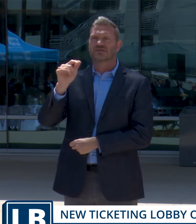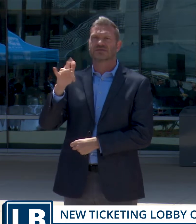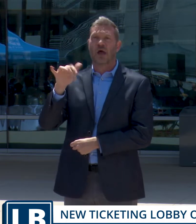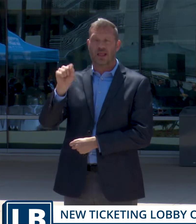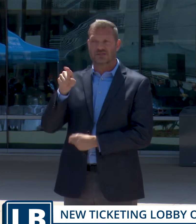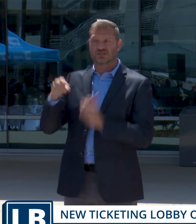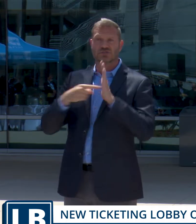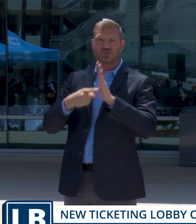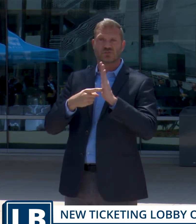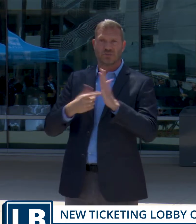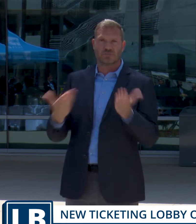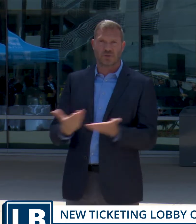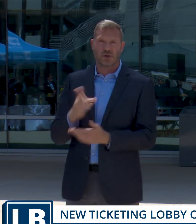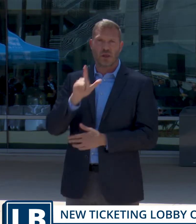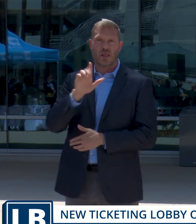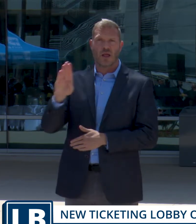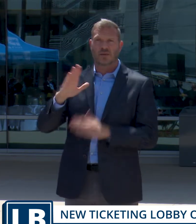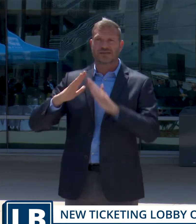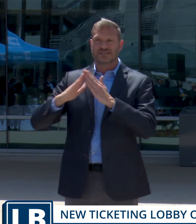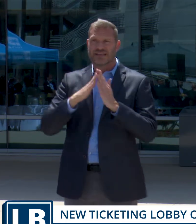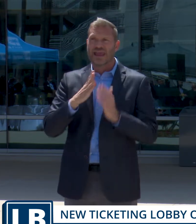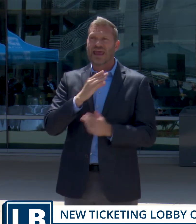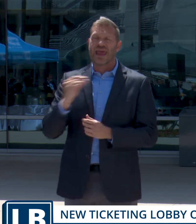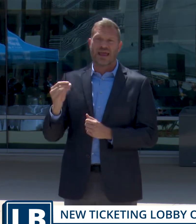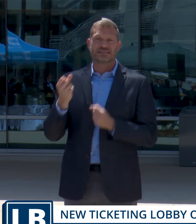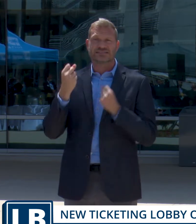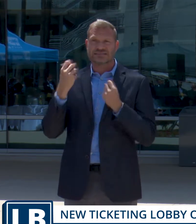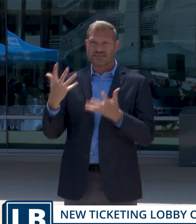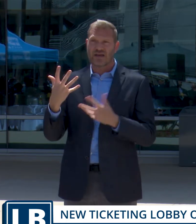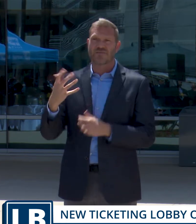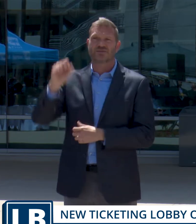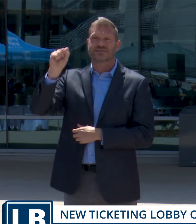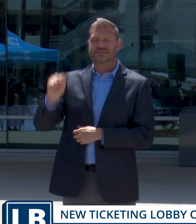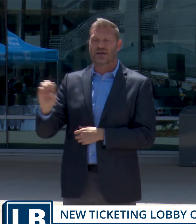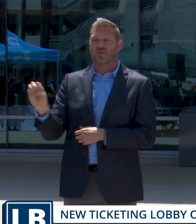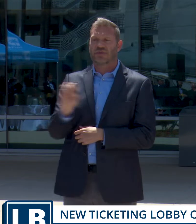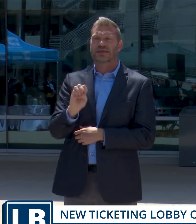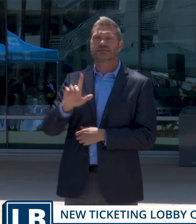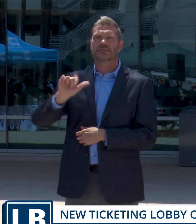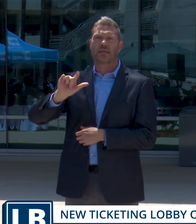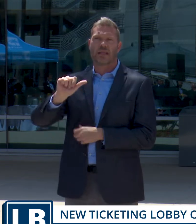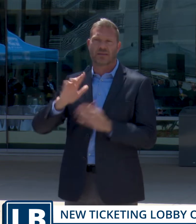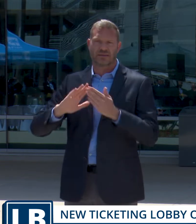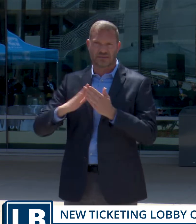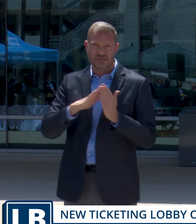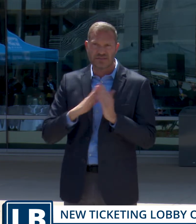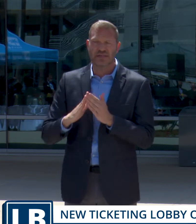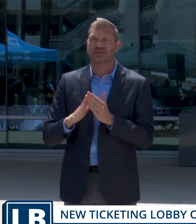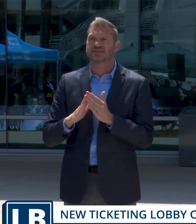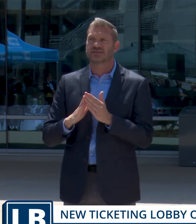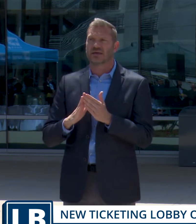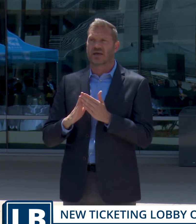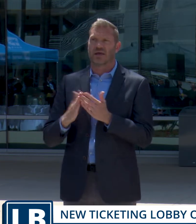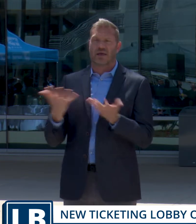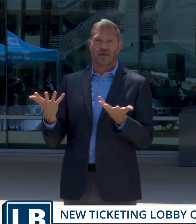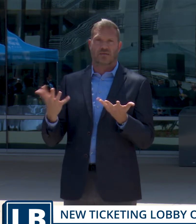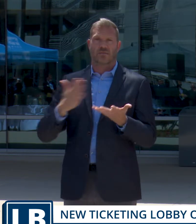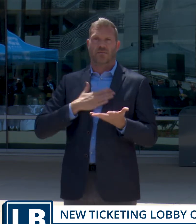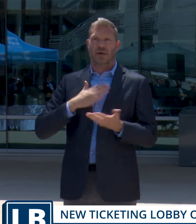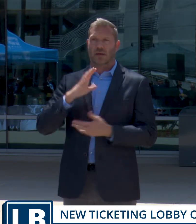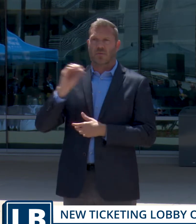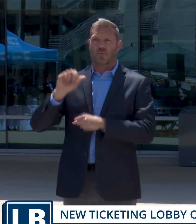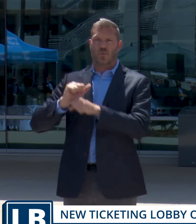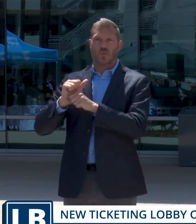Long Beach and over a dozen Southeast Los Angeles cities here in the state of California. So just as my colleagues have stated, the